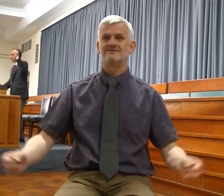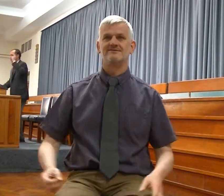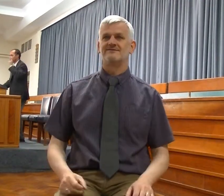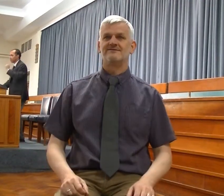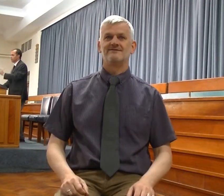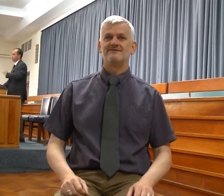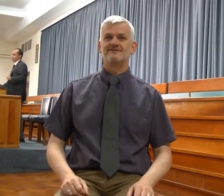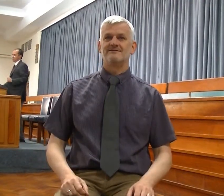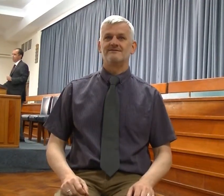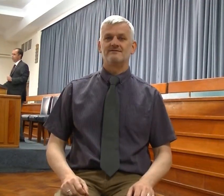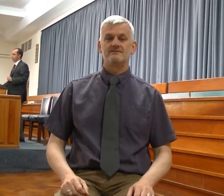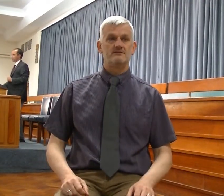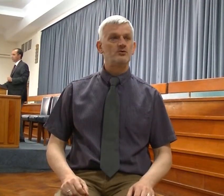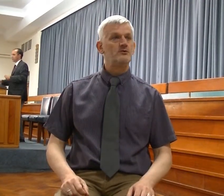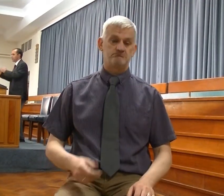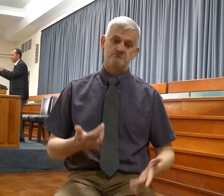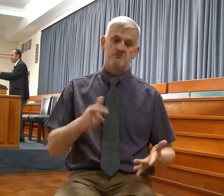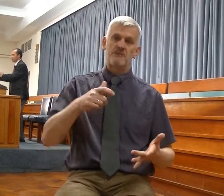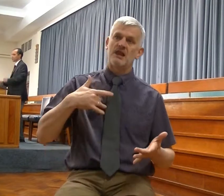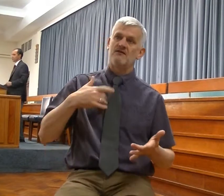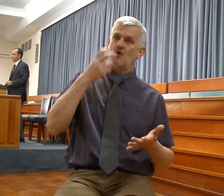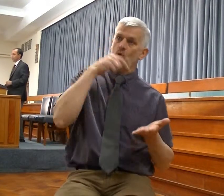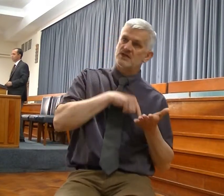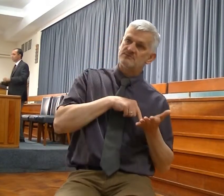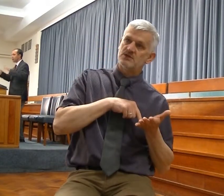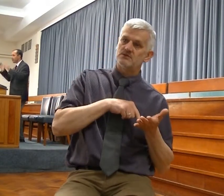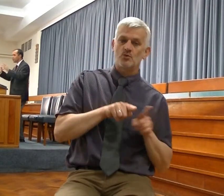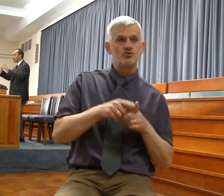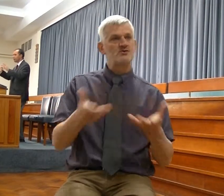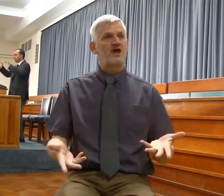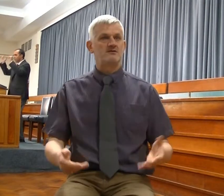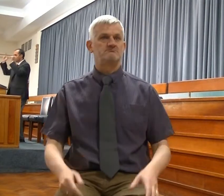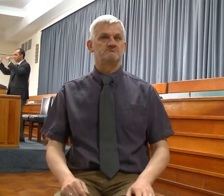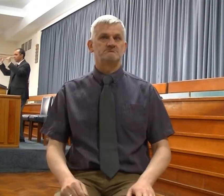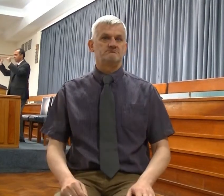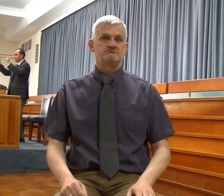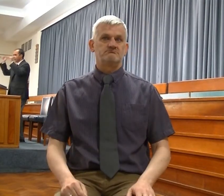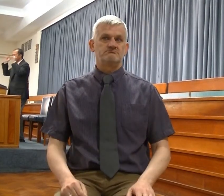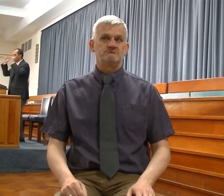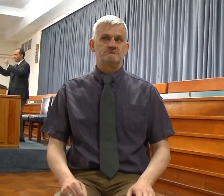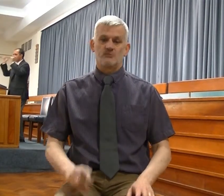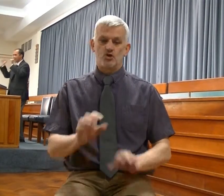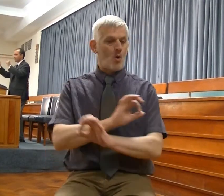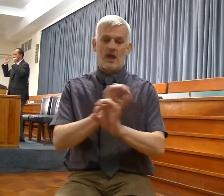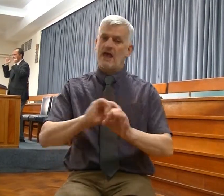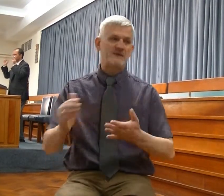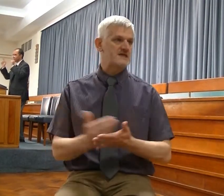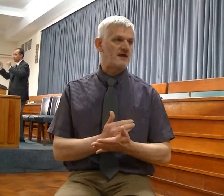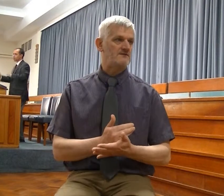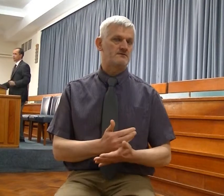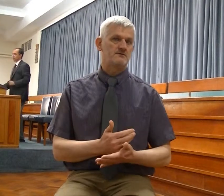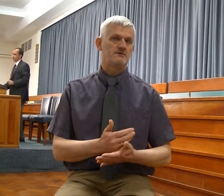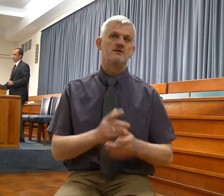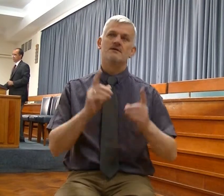Testament. What about believers of the New Testament and us today? So everyone must be looking at what